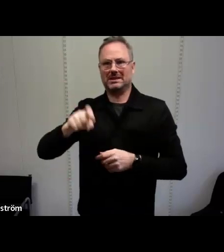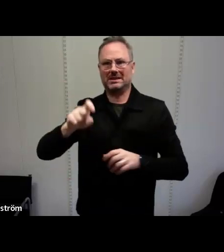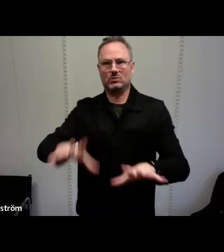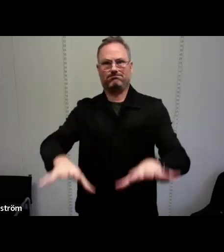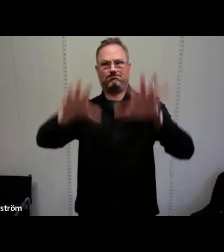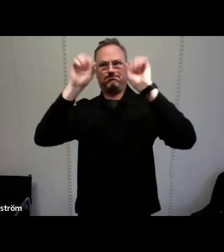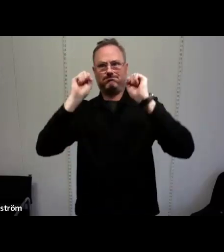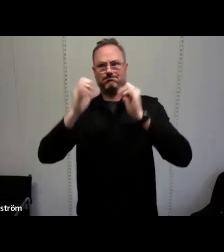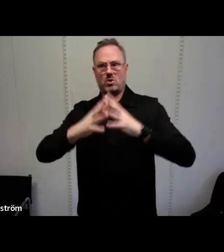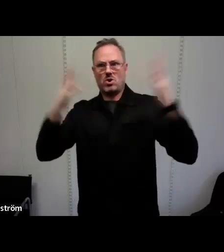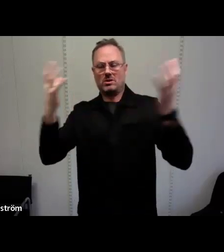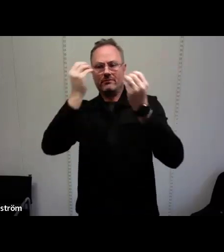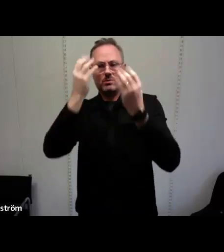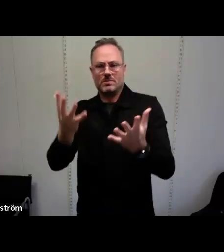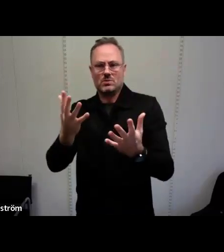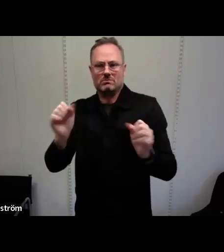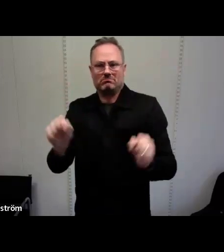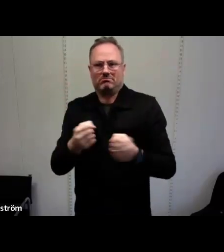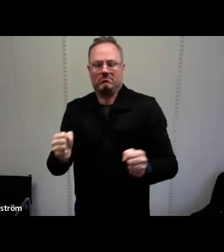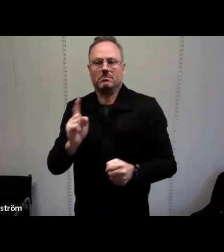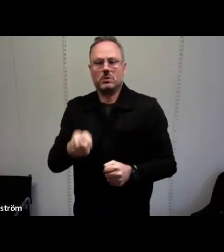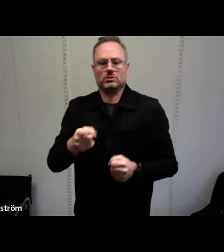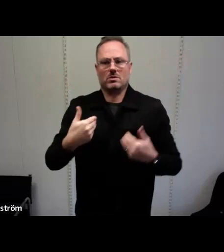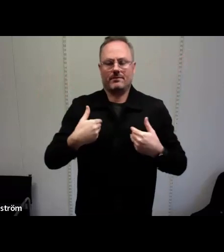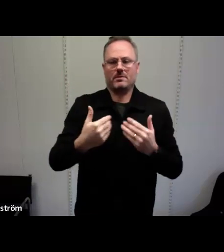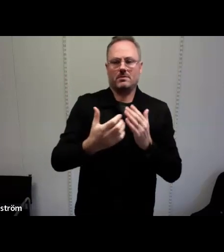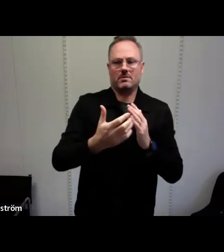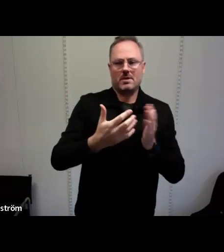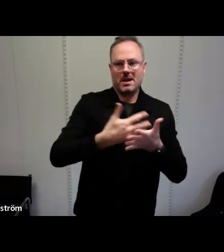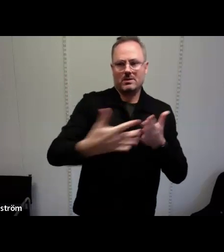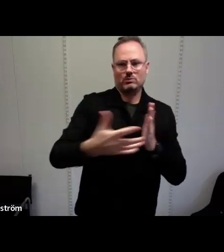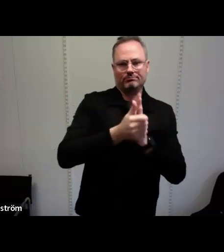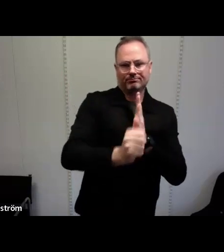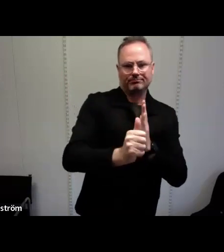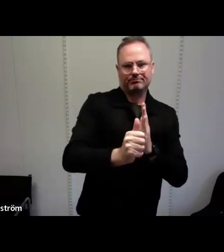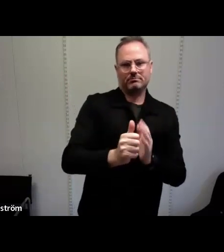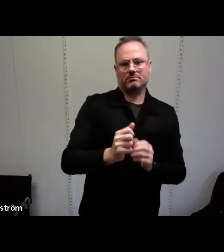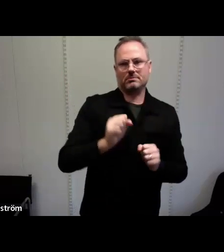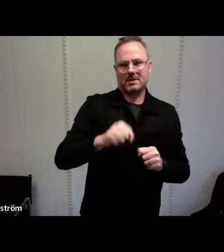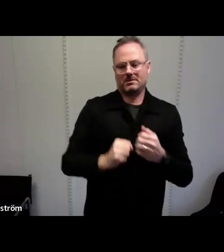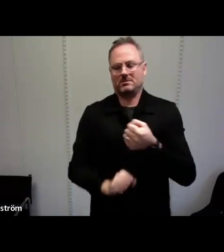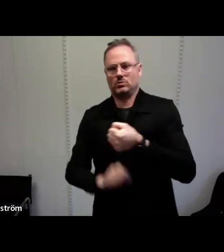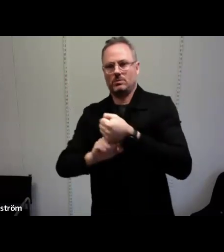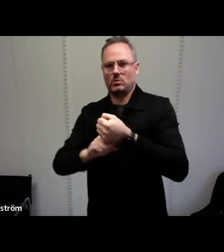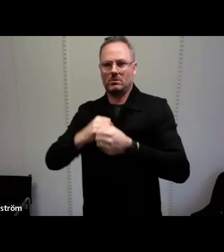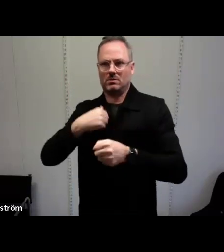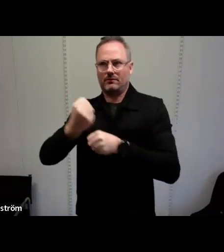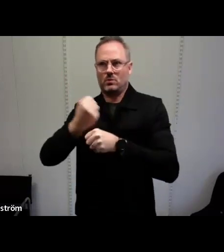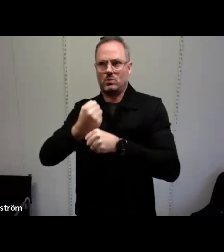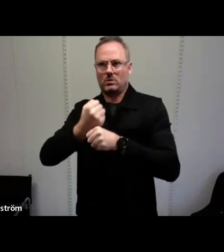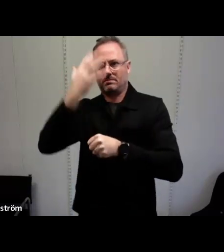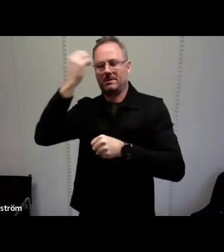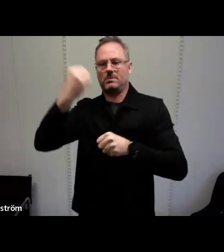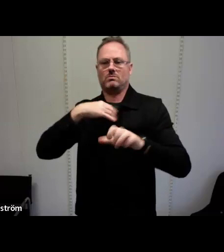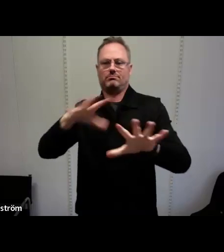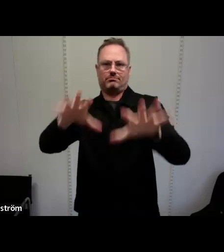which has shown a concern that if it requires too much working memory, then we're not actually looking at language skills. And that's really what we want to focus